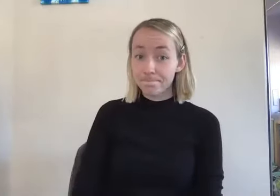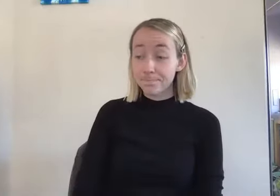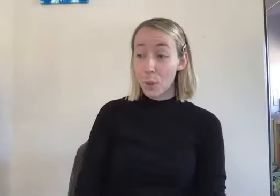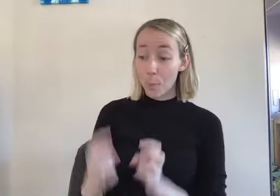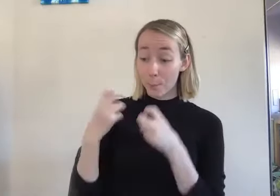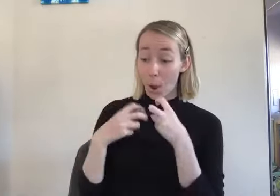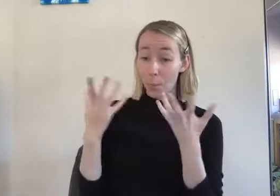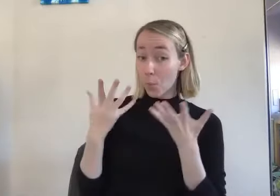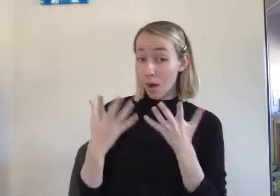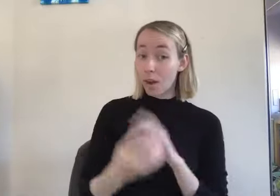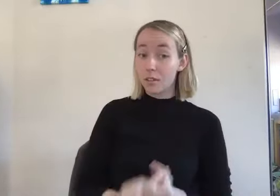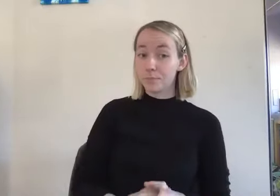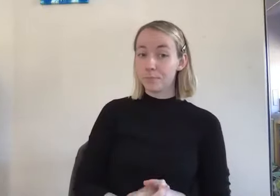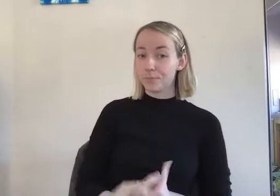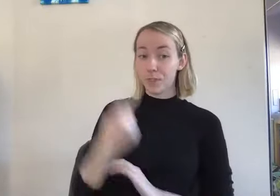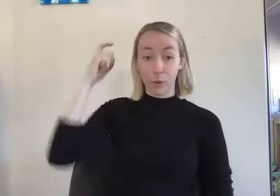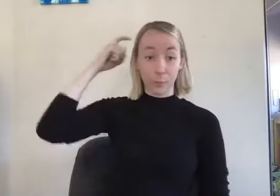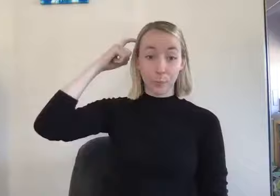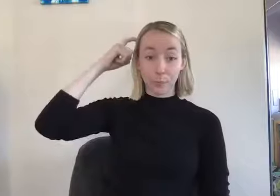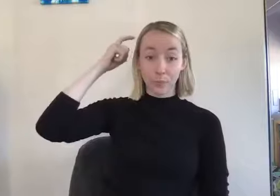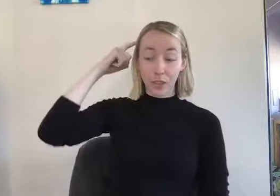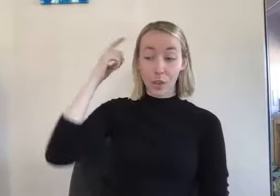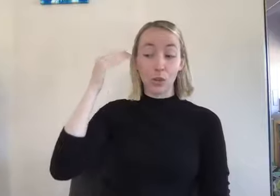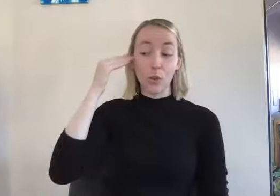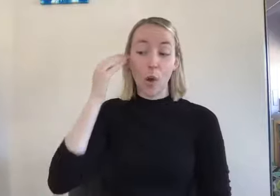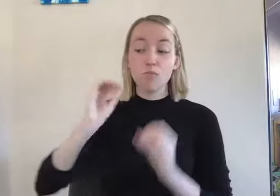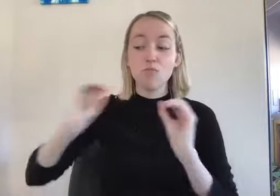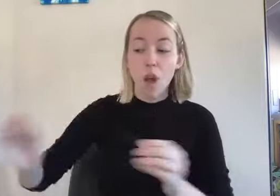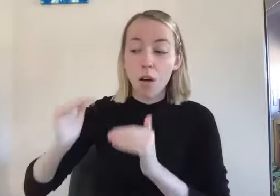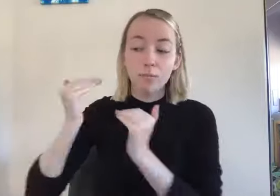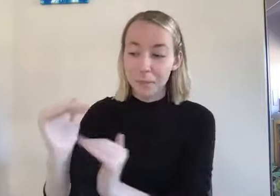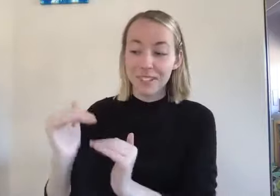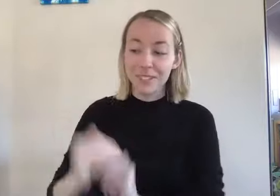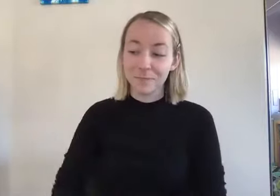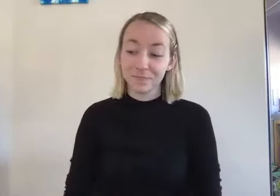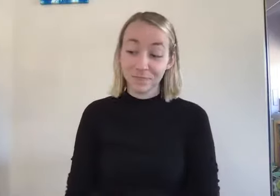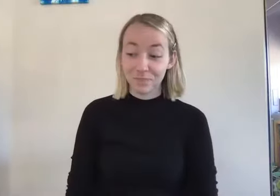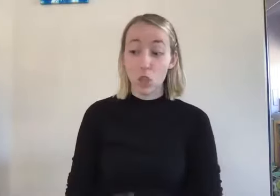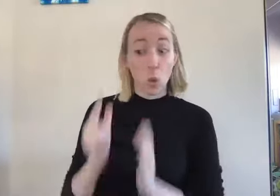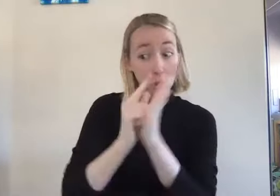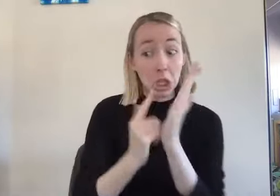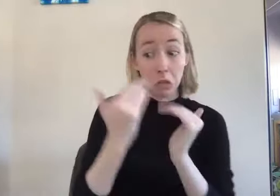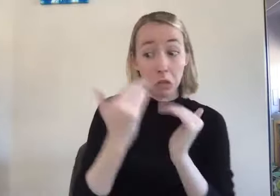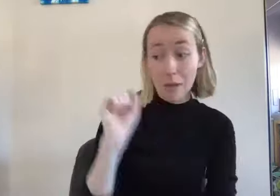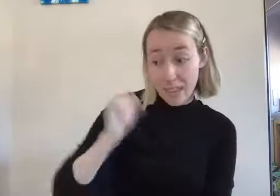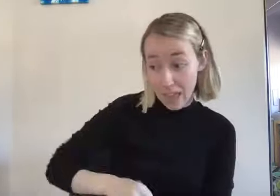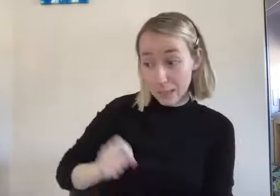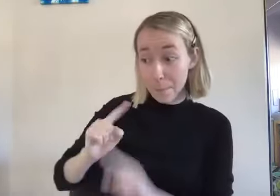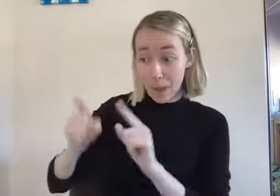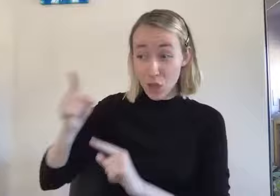That's good. The only problem with that is that the subconscious knows no statute of limitations. So all the stuff that you did